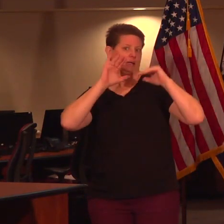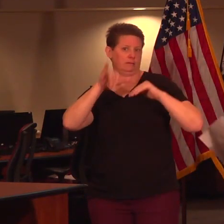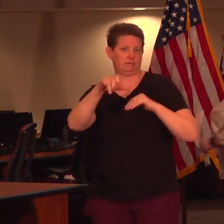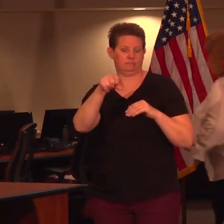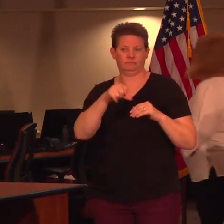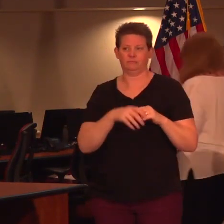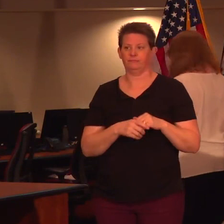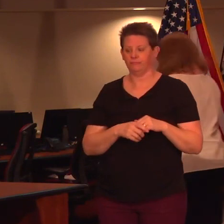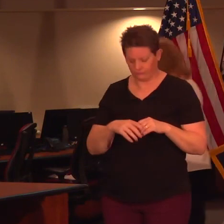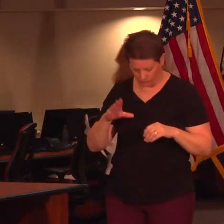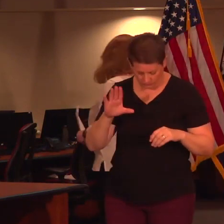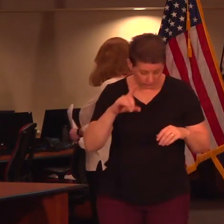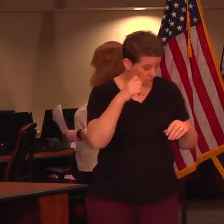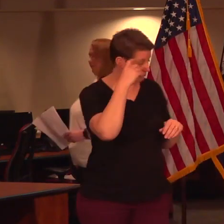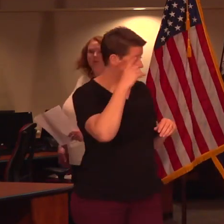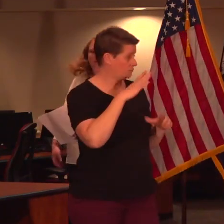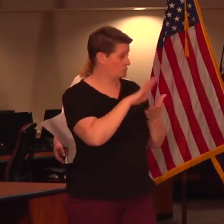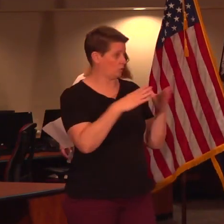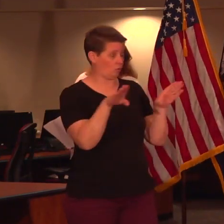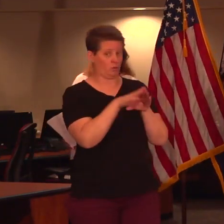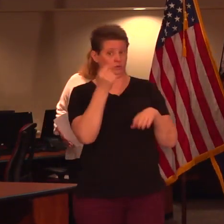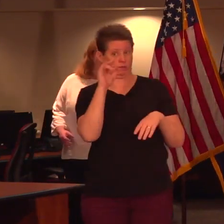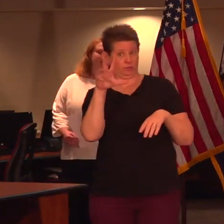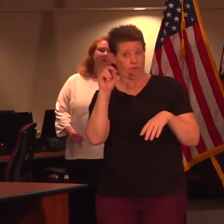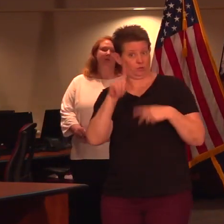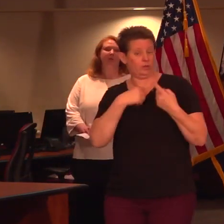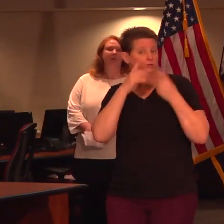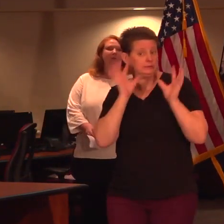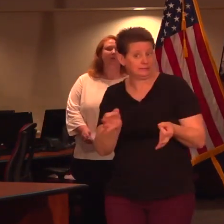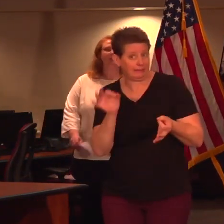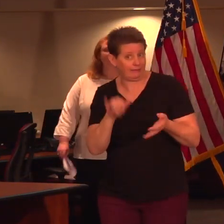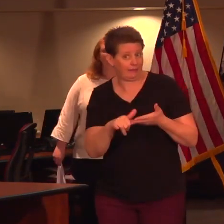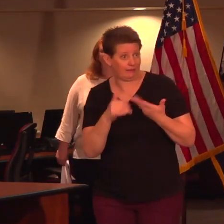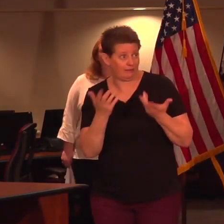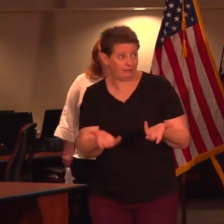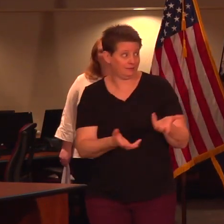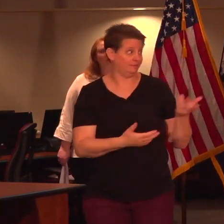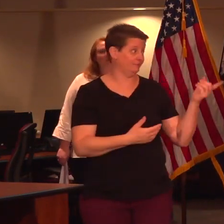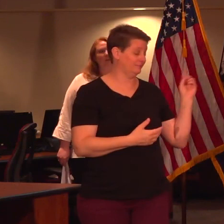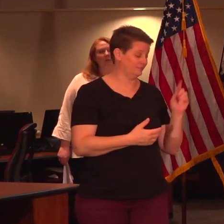Governor, schools are closed through April 30th. When do you plan to make a decision on whether to keep them longer? We are,